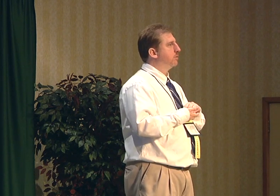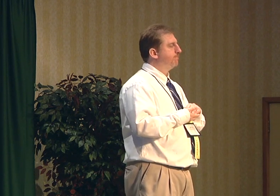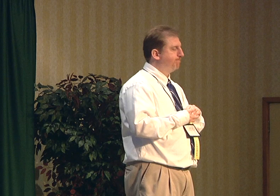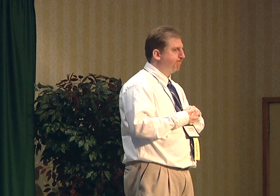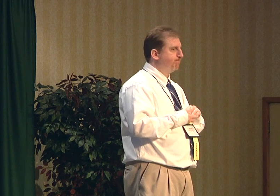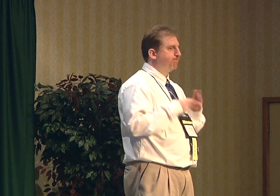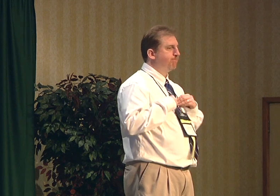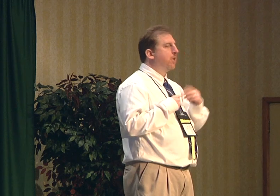services.